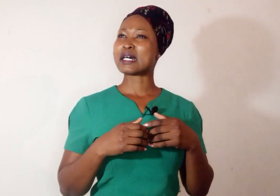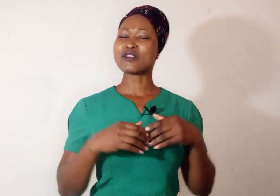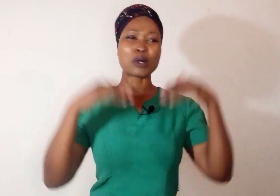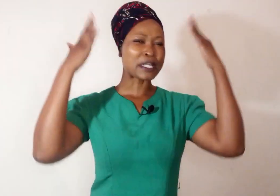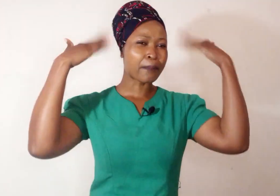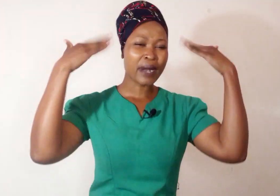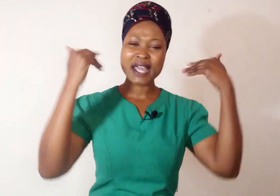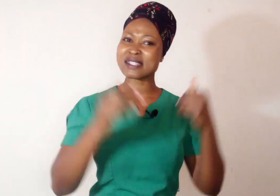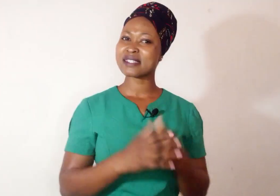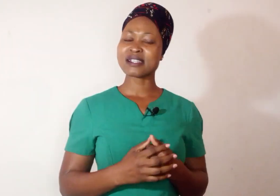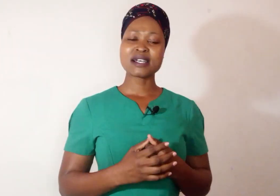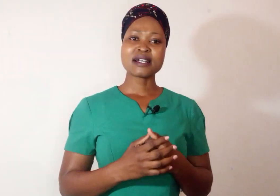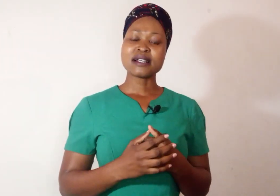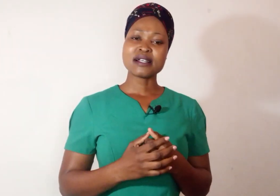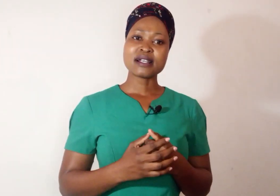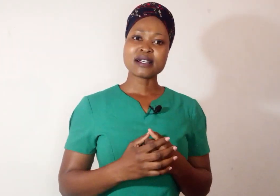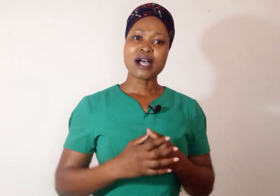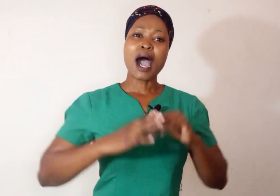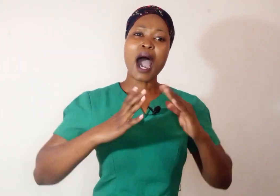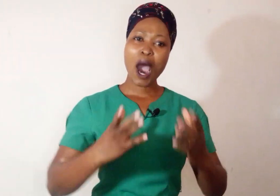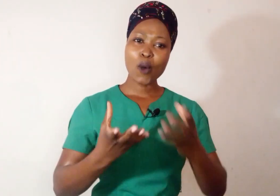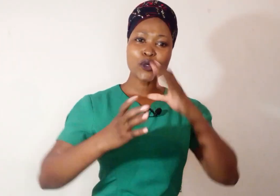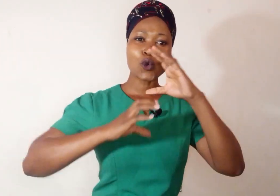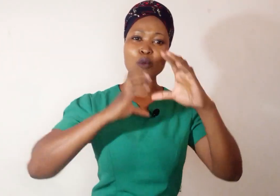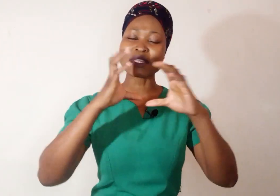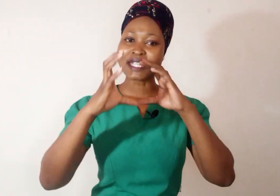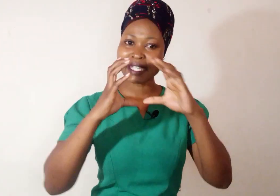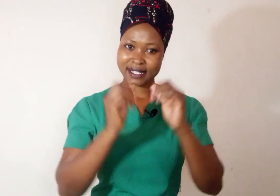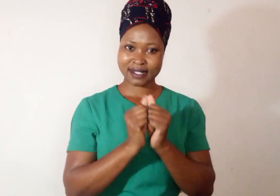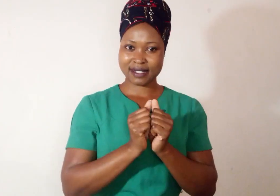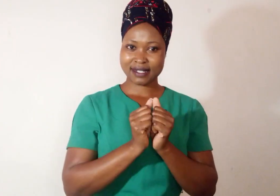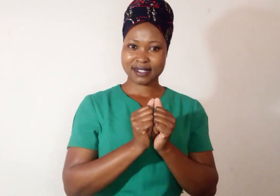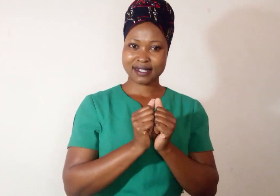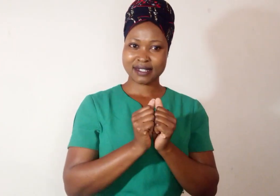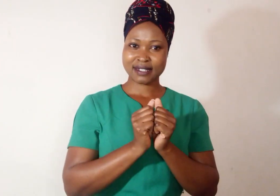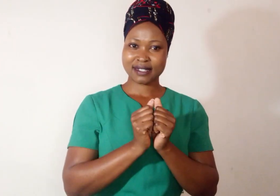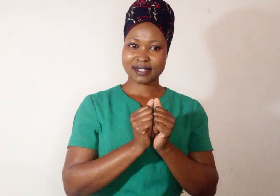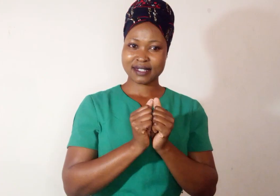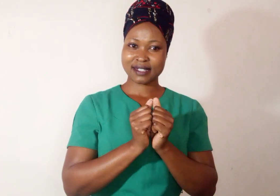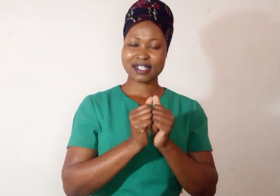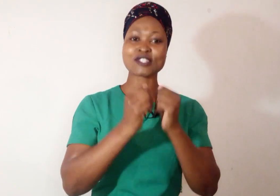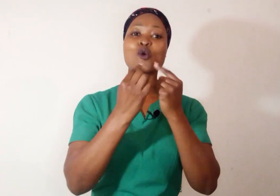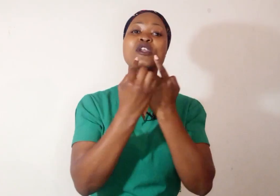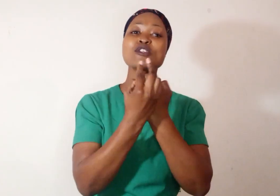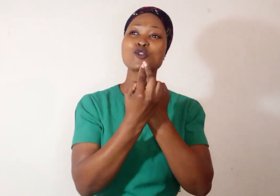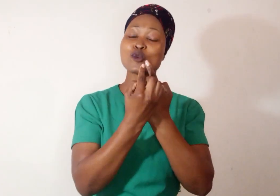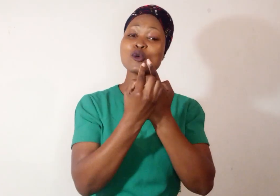you are depressed. How you communicate is going to